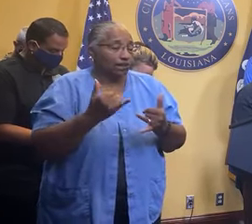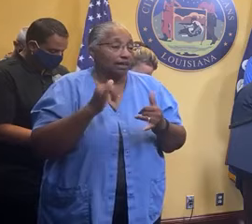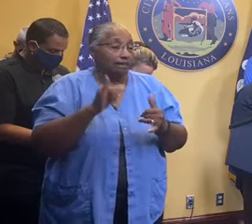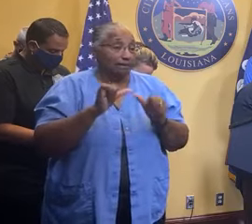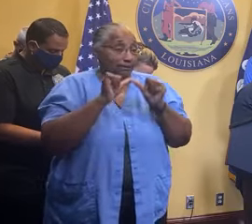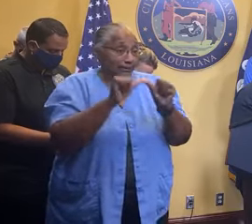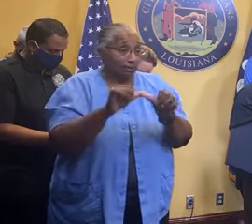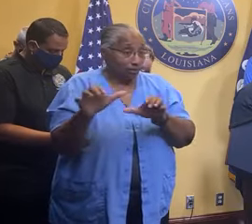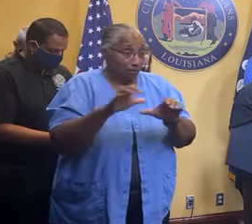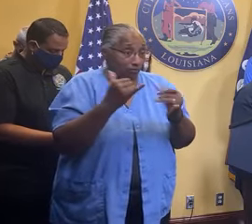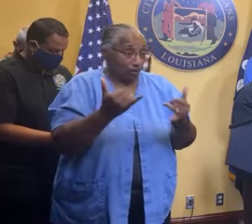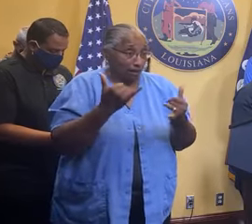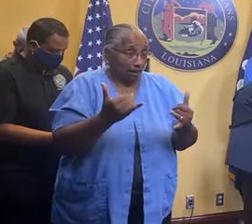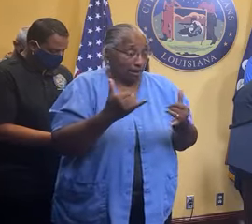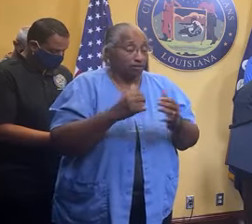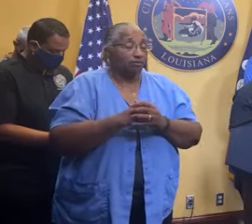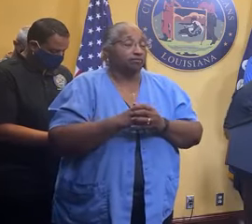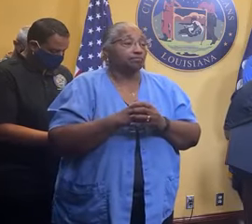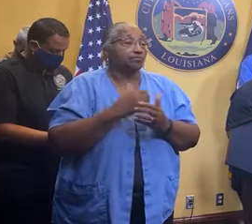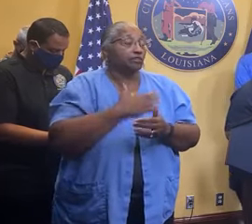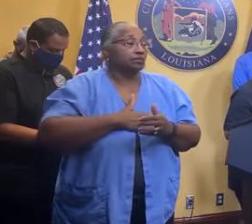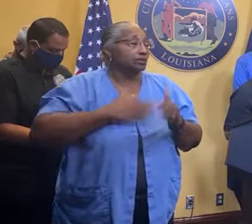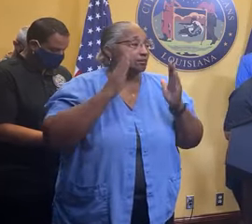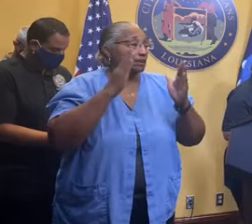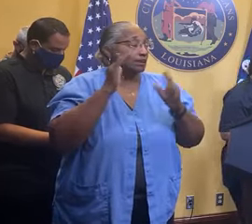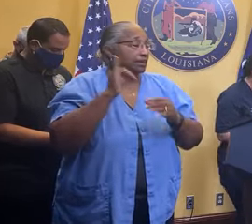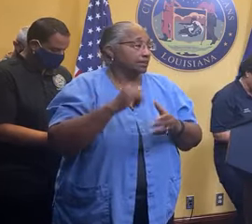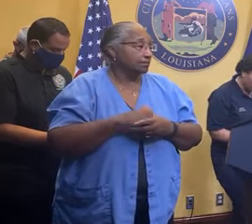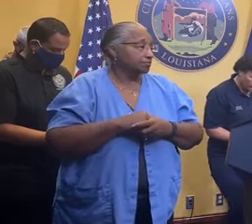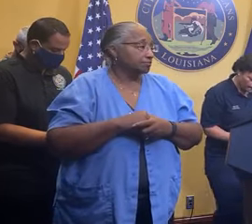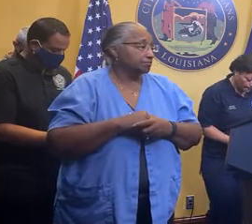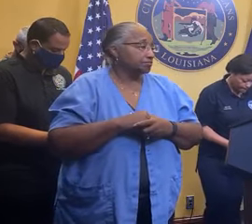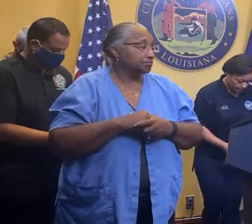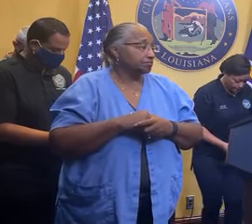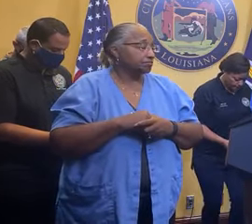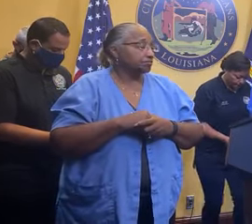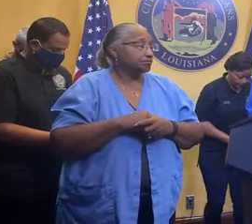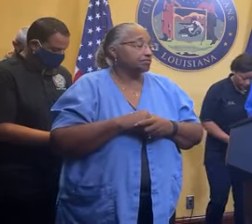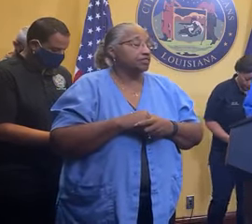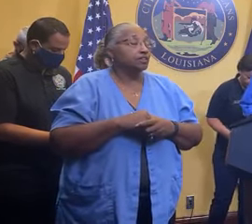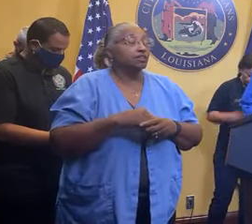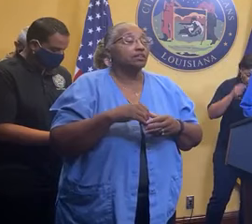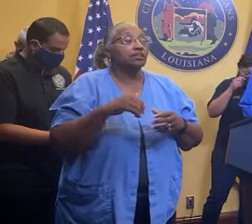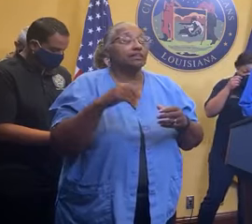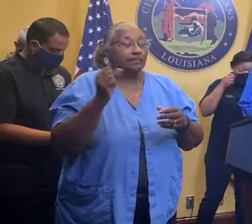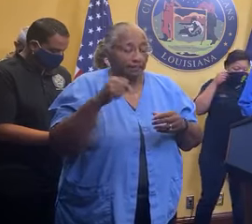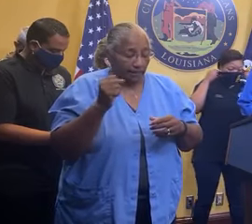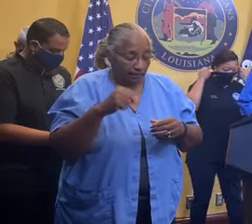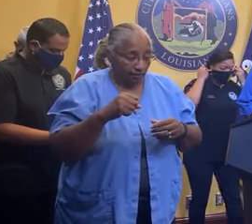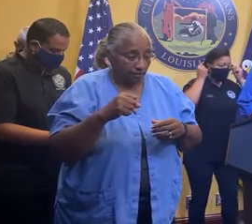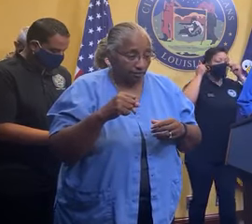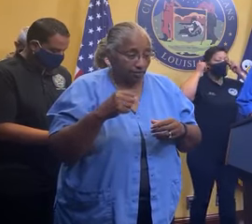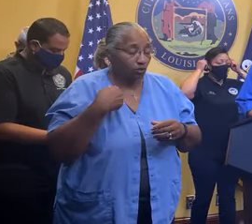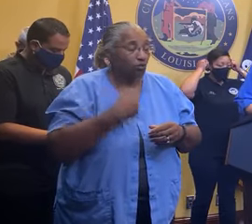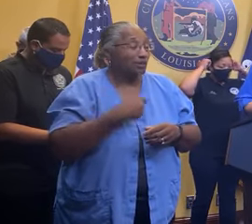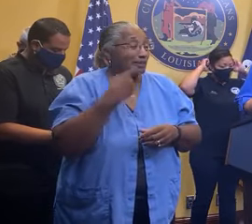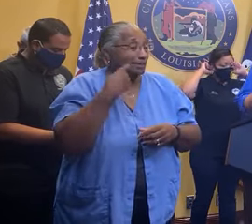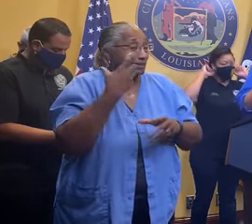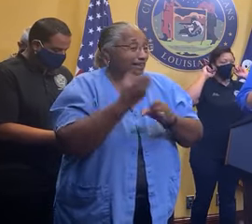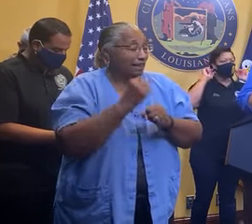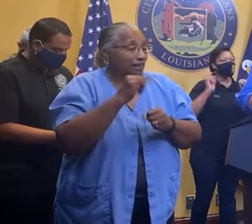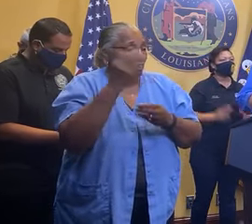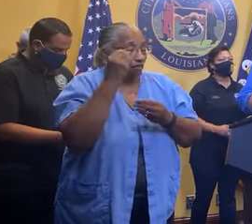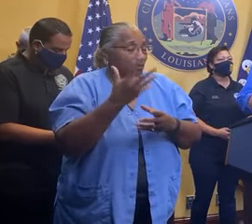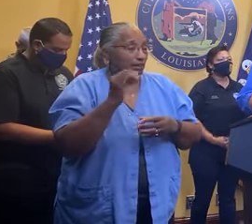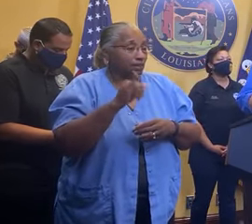active at this particular time. Ramsey, anything you need to add, you can do so now. Yeah, real quick. David, we just got that, which is